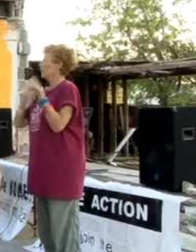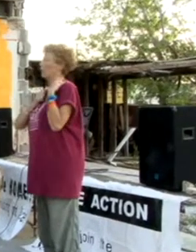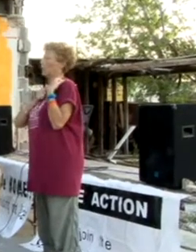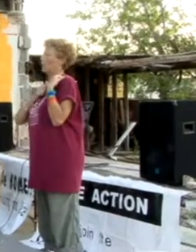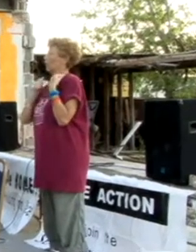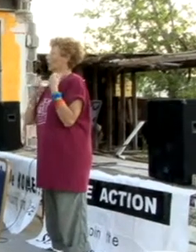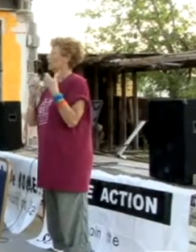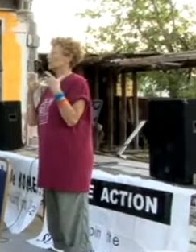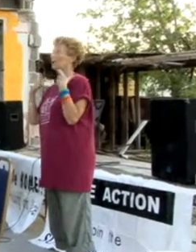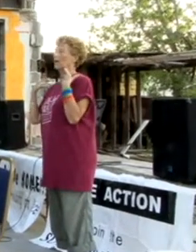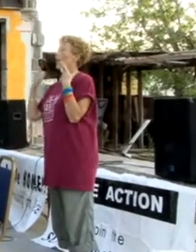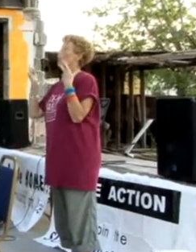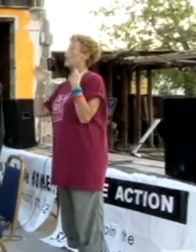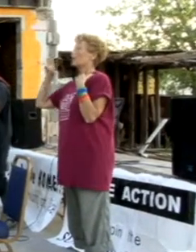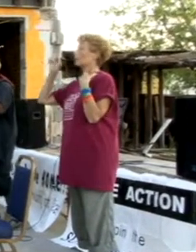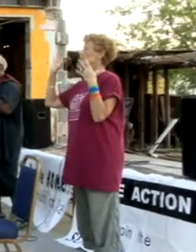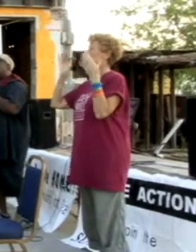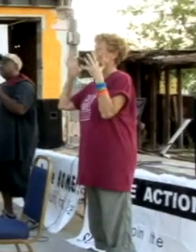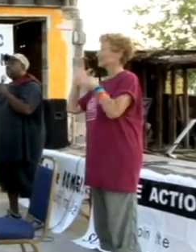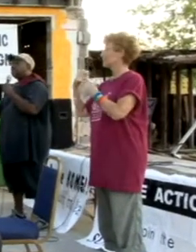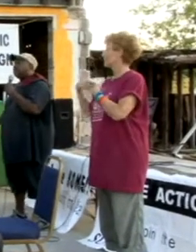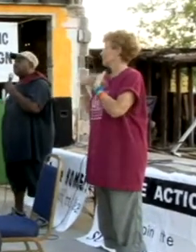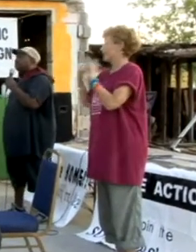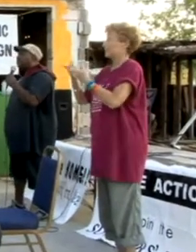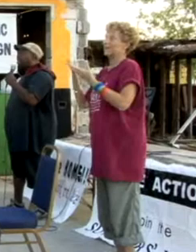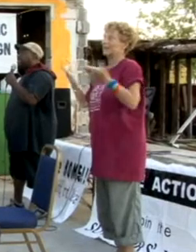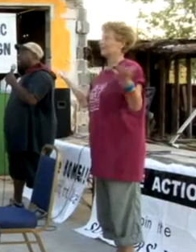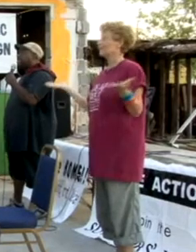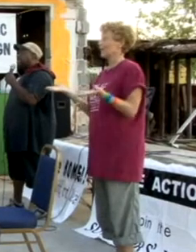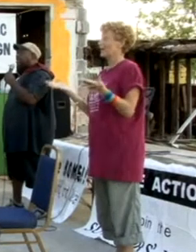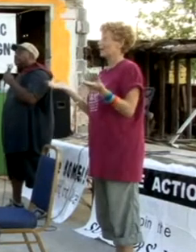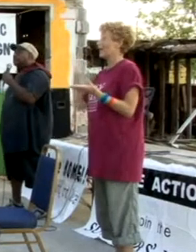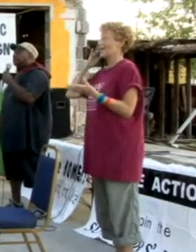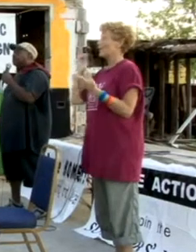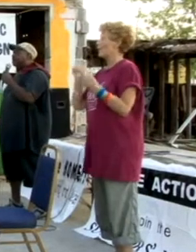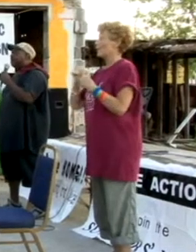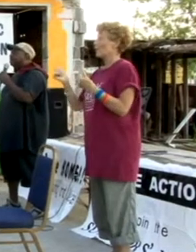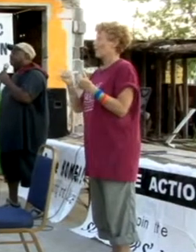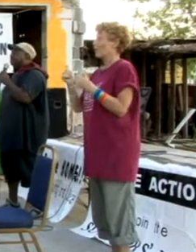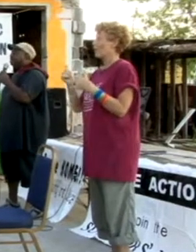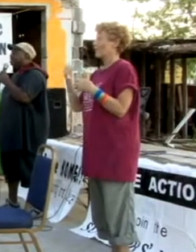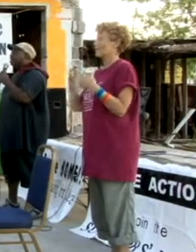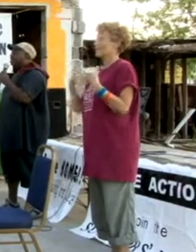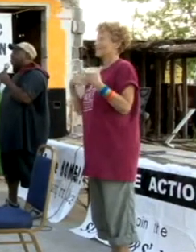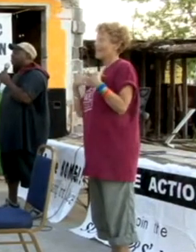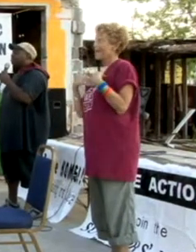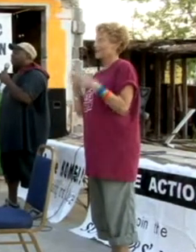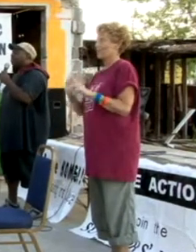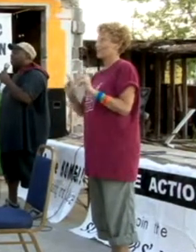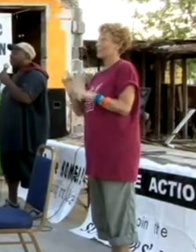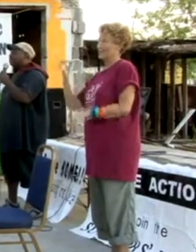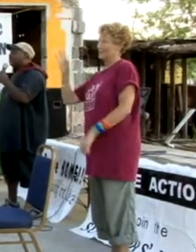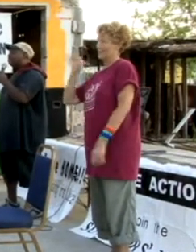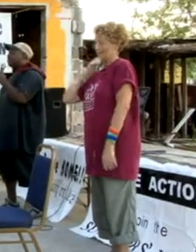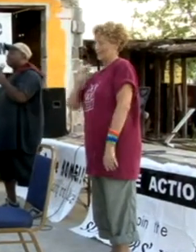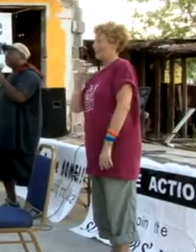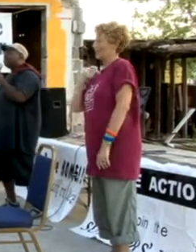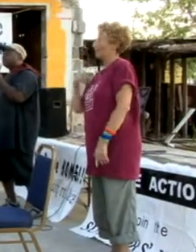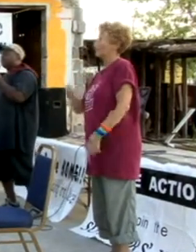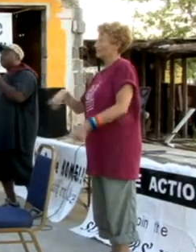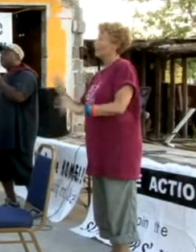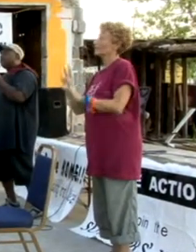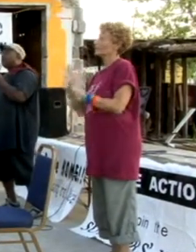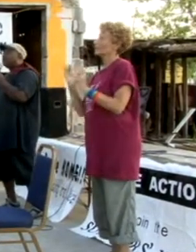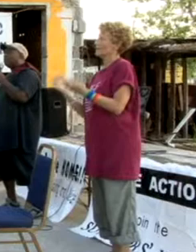like they've been out here forever, and I know neither one of them is over 19. But let's give a big round